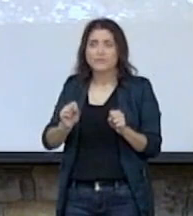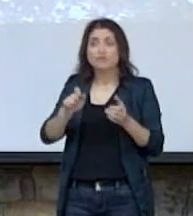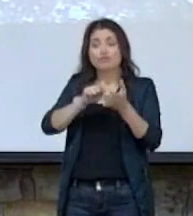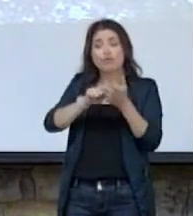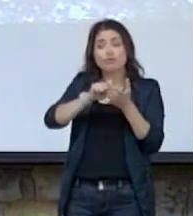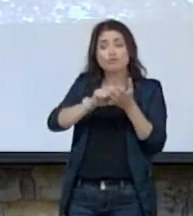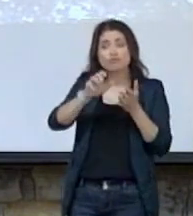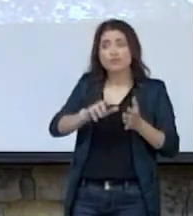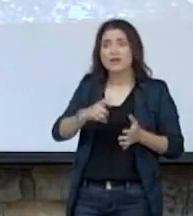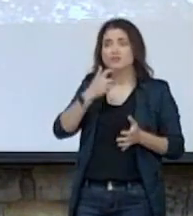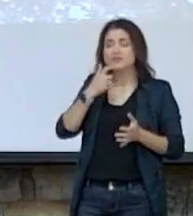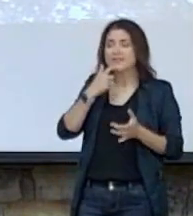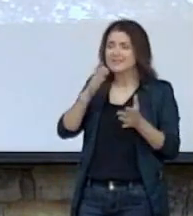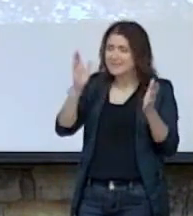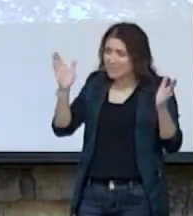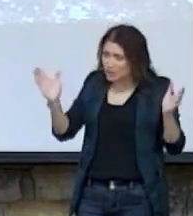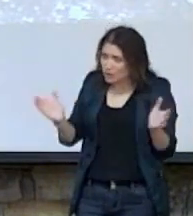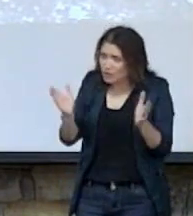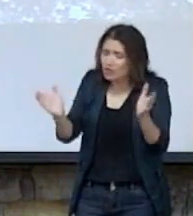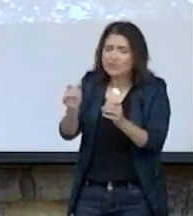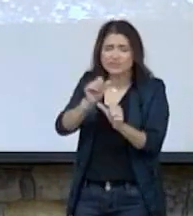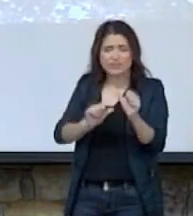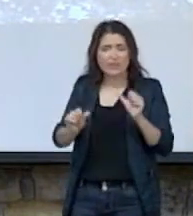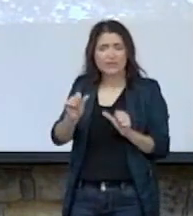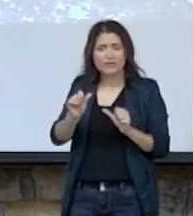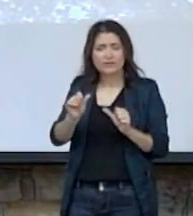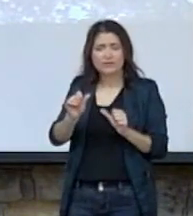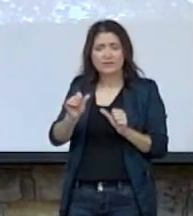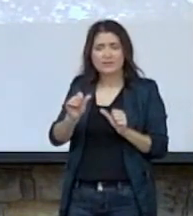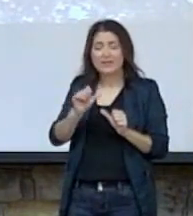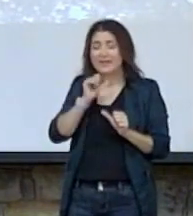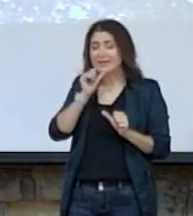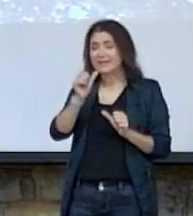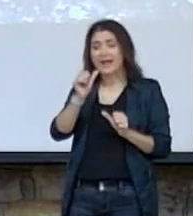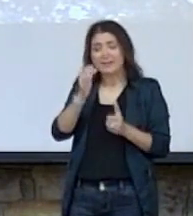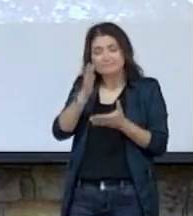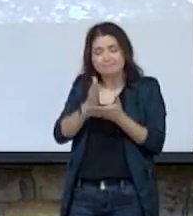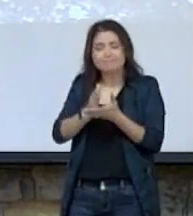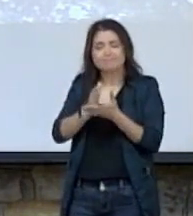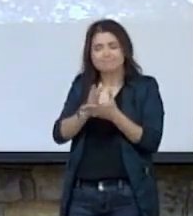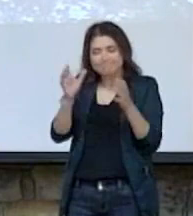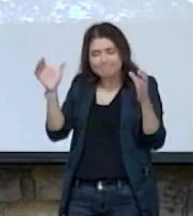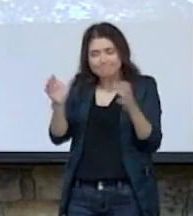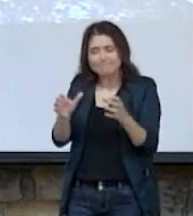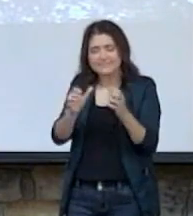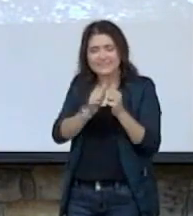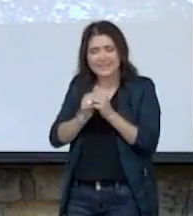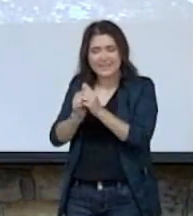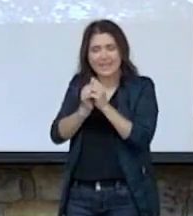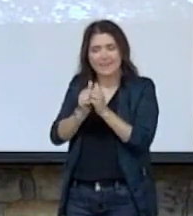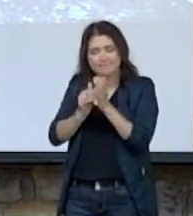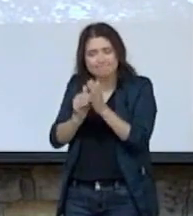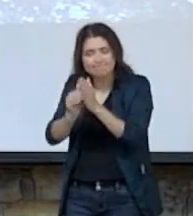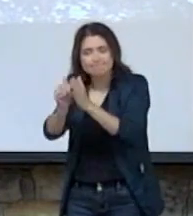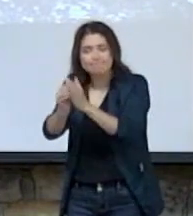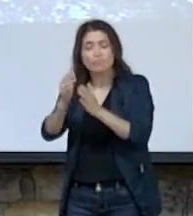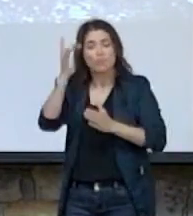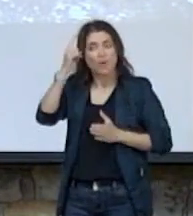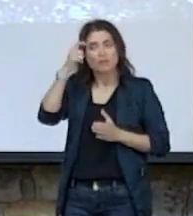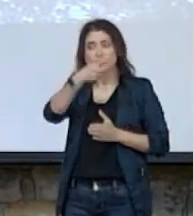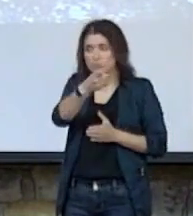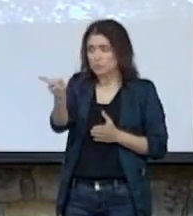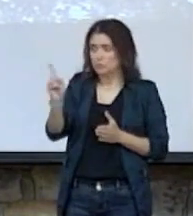says this, encourage each other to not neglect to meeting together so that you can be an